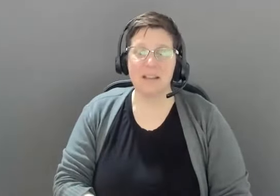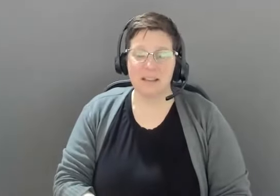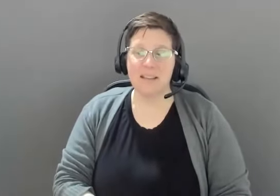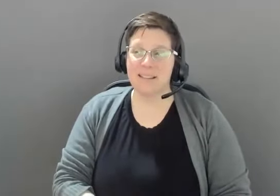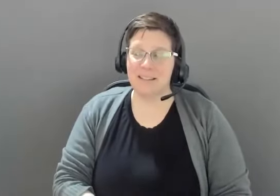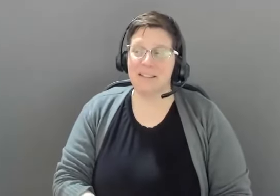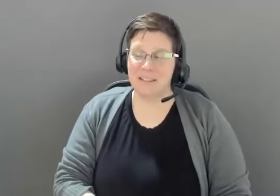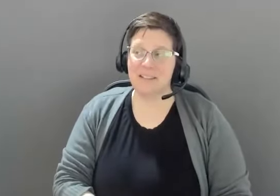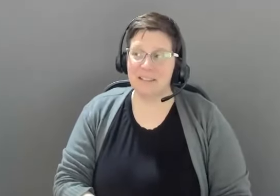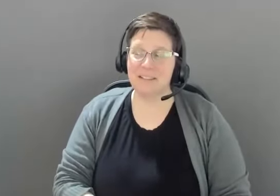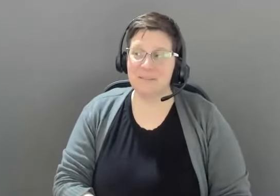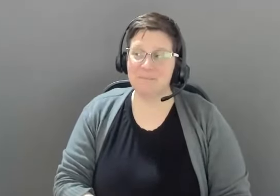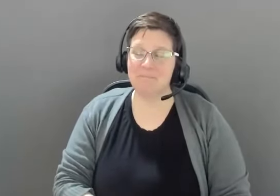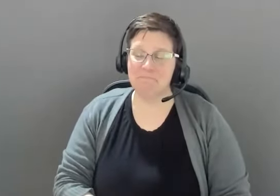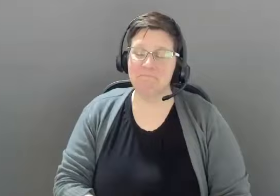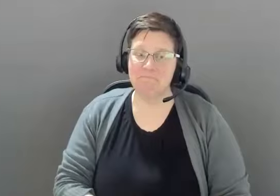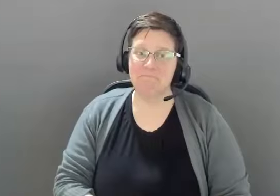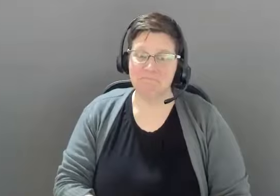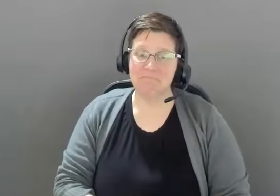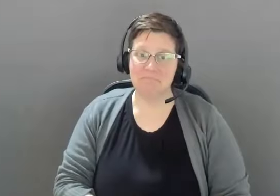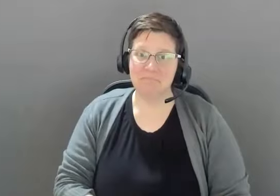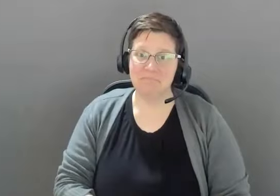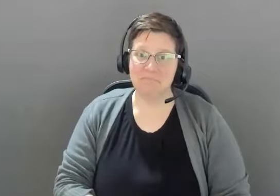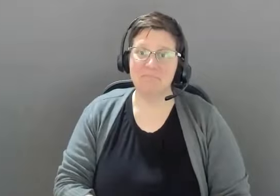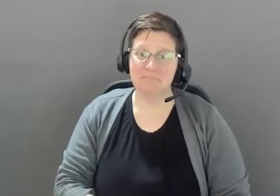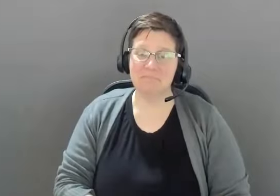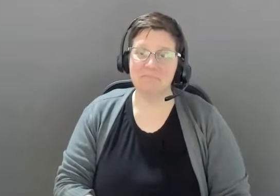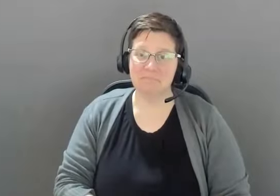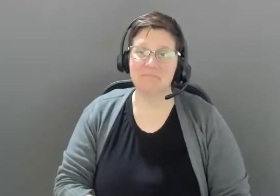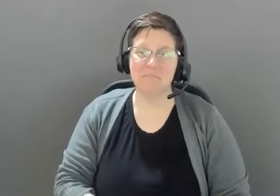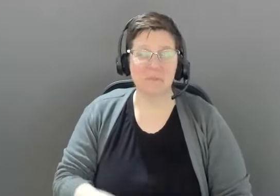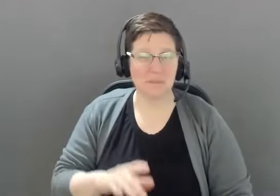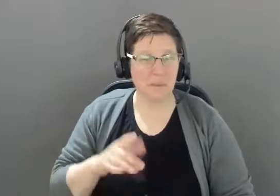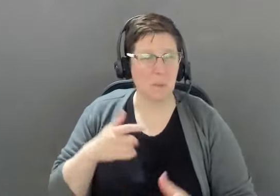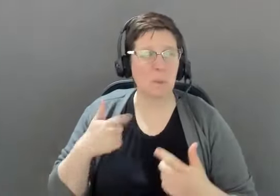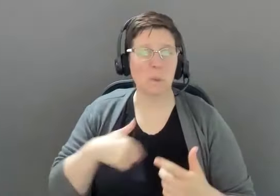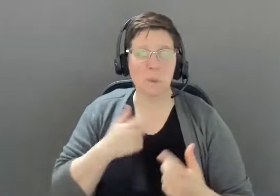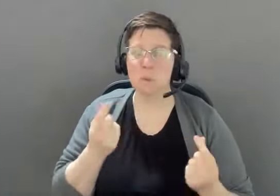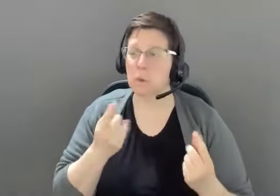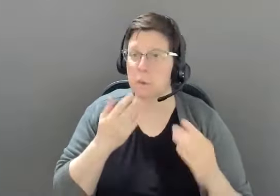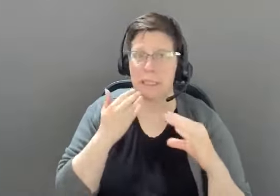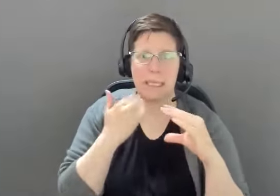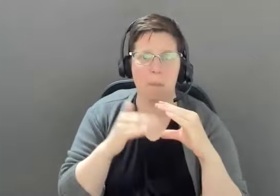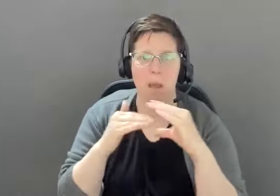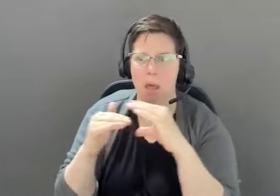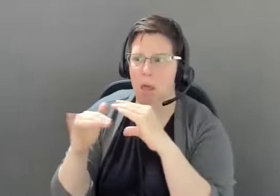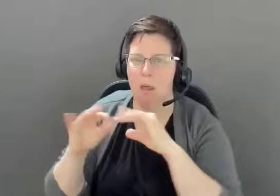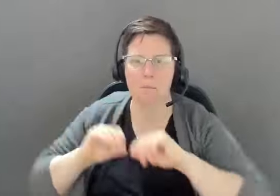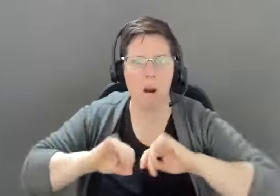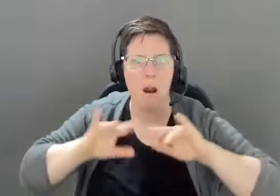hard work we kind of front loaded by sending out hundreds of emails in a very